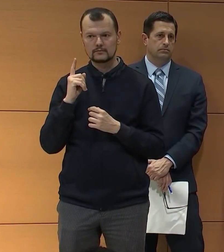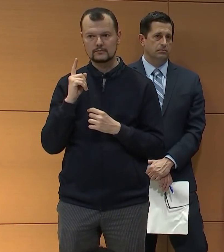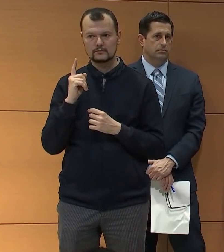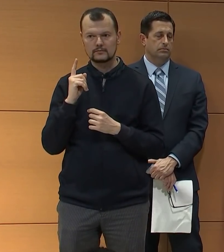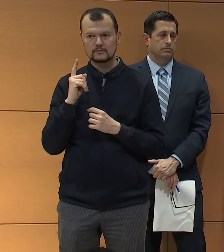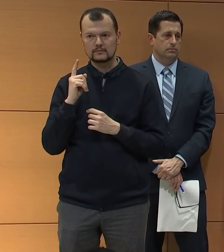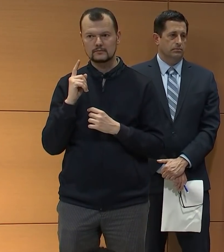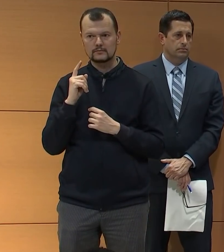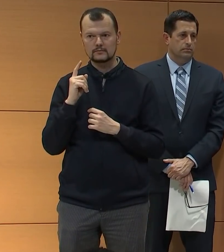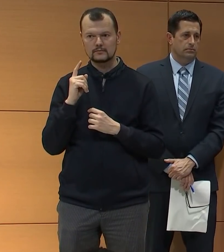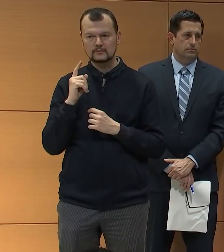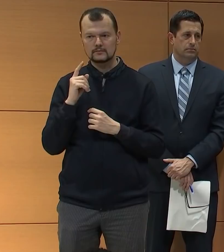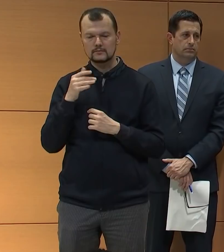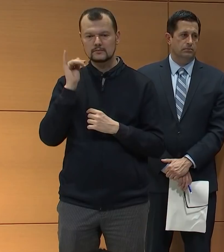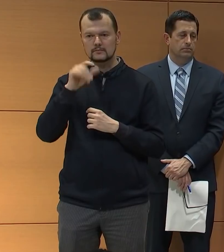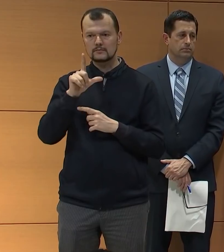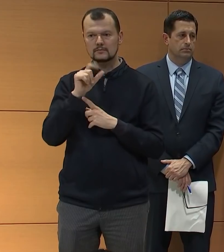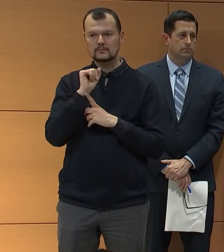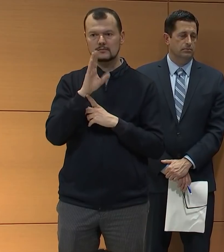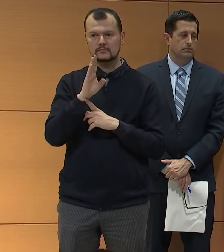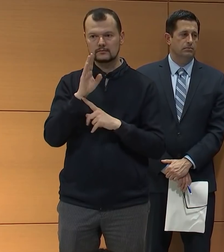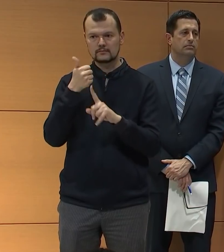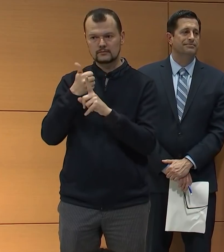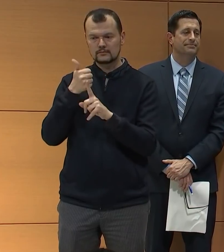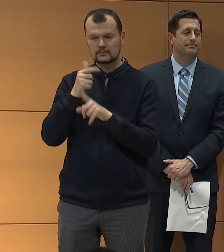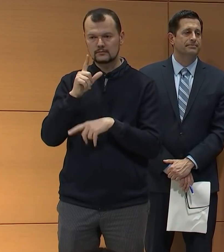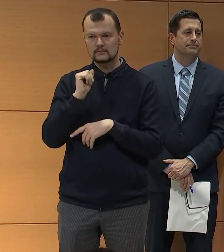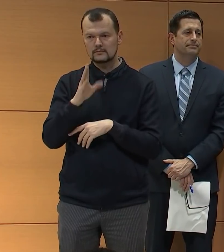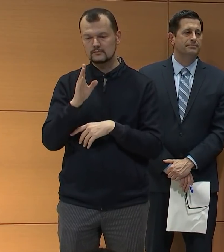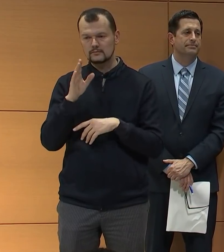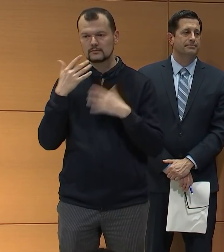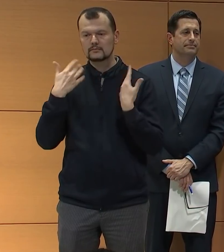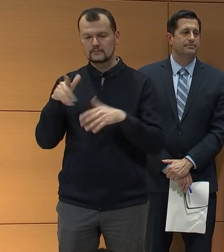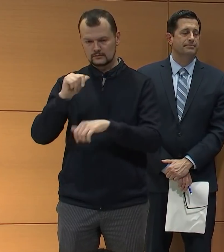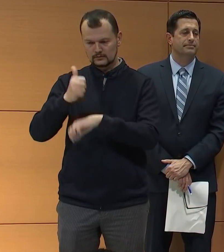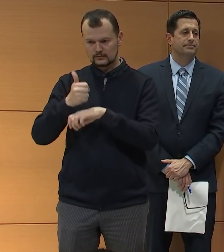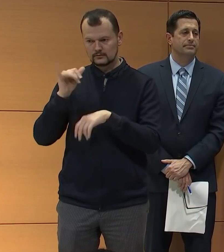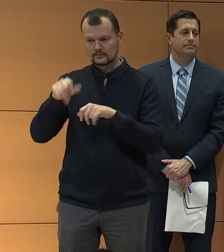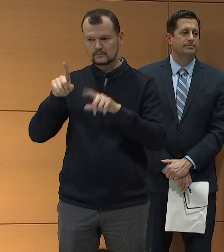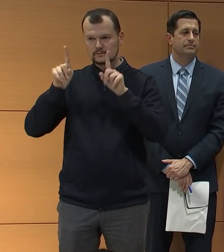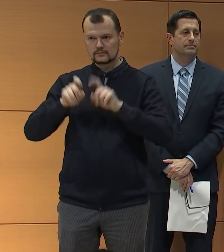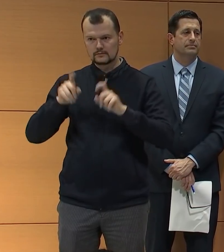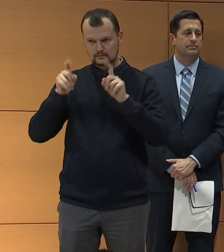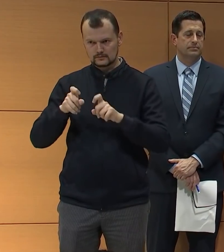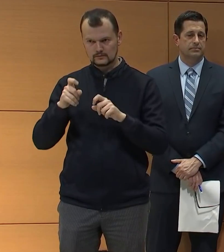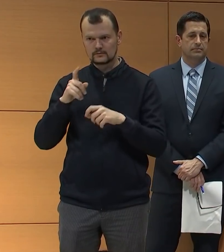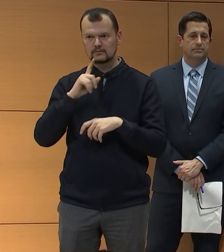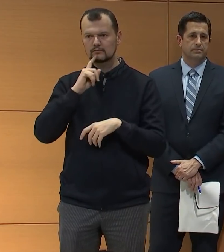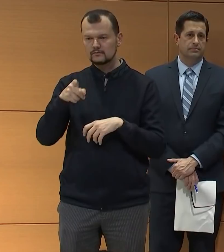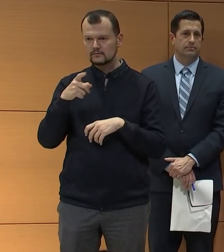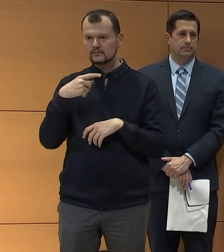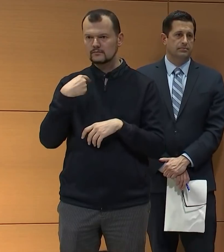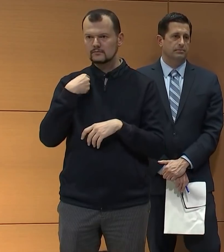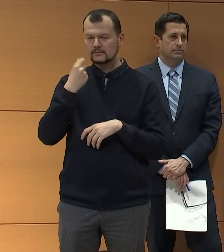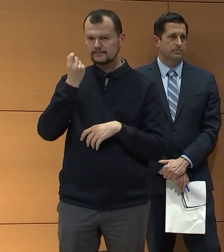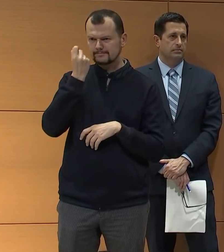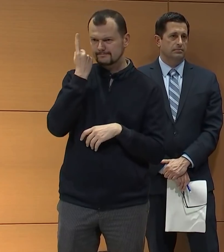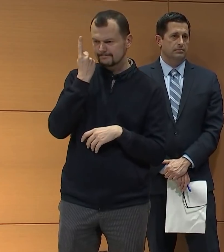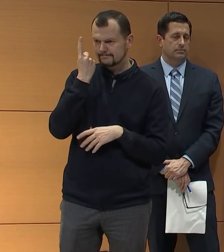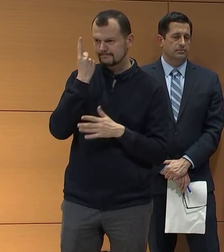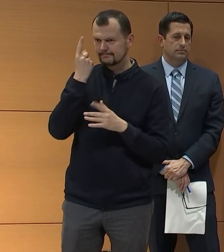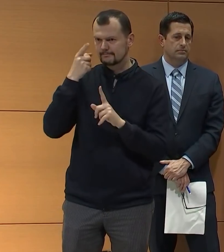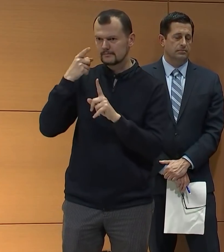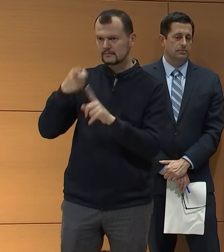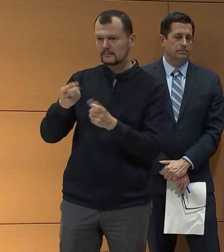well. So it's made it difficult for us to get a handle on exactly how many tests have